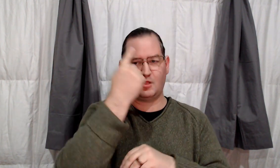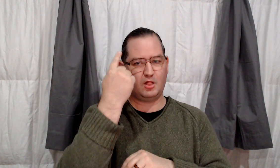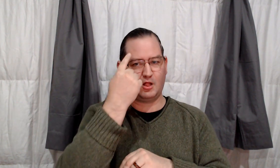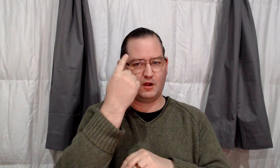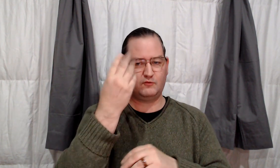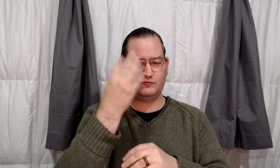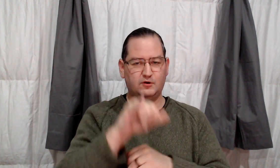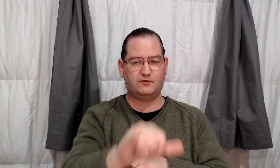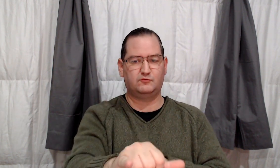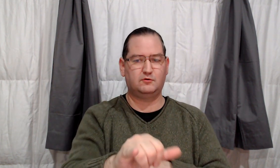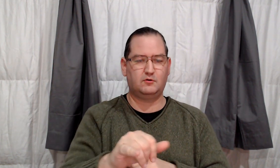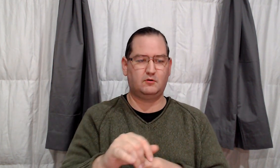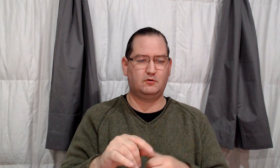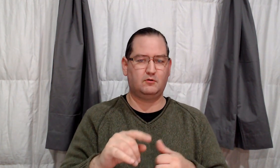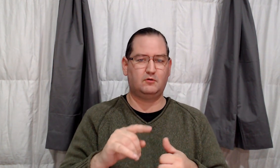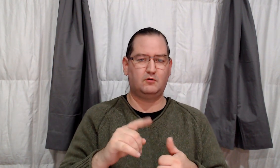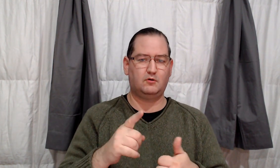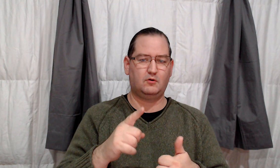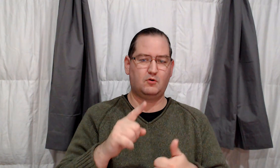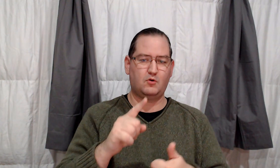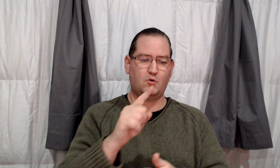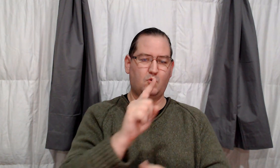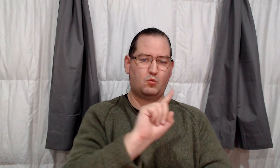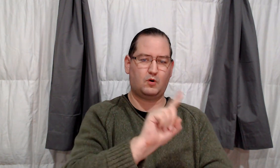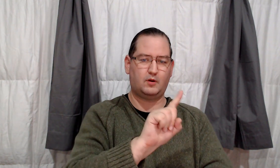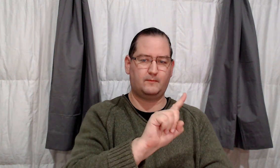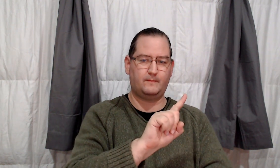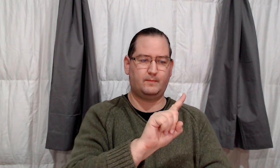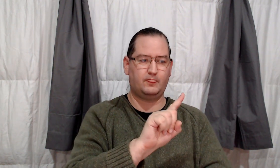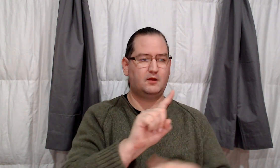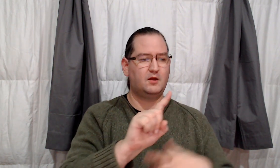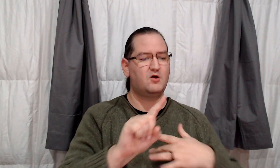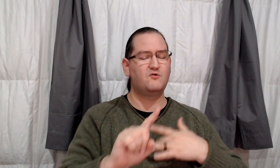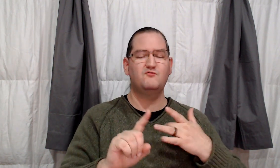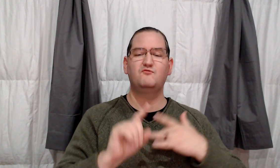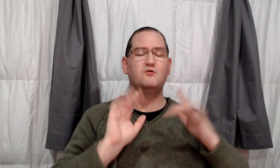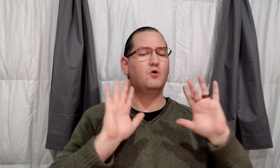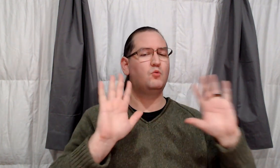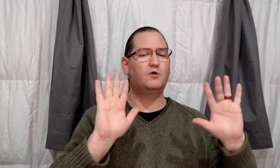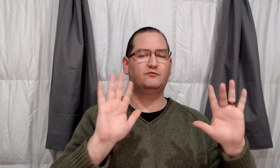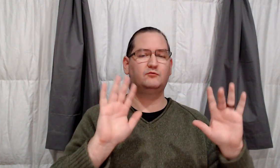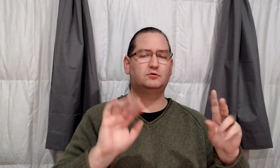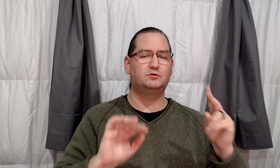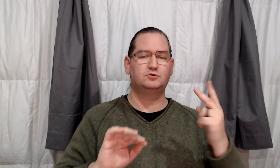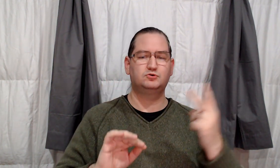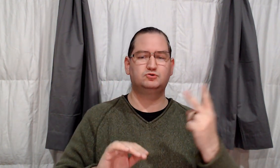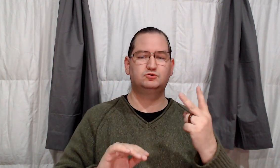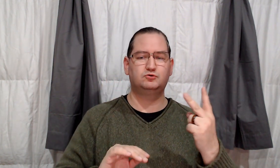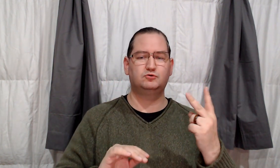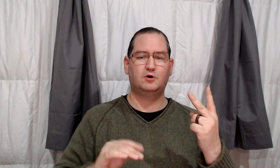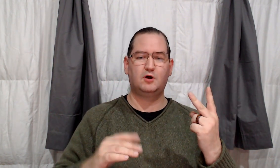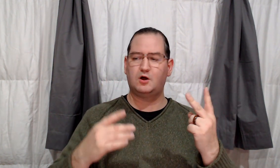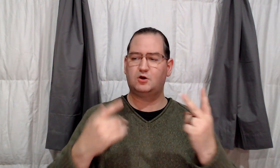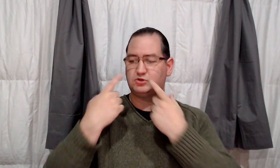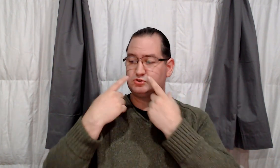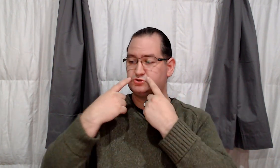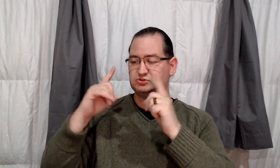1, feeling absolutely wonderful now. 2, to achieve the things you want to achieve in your life and do it